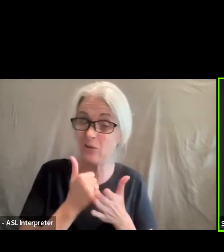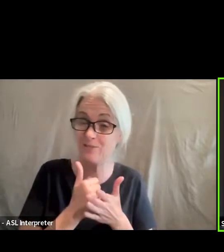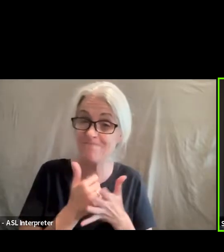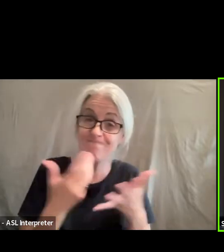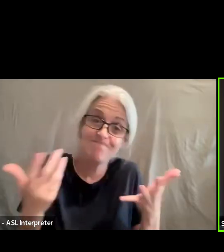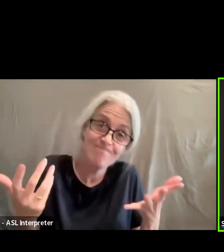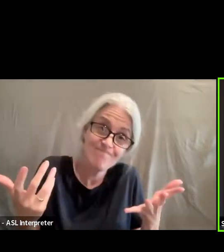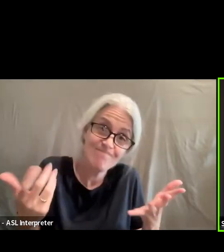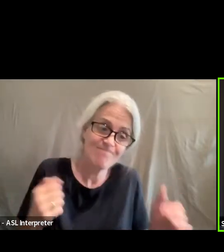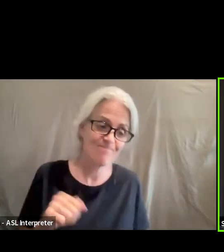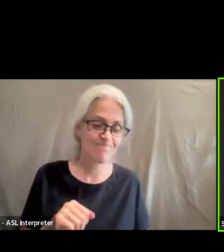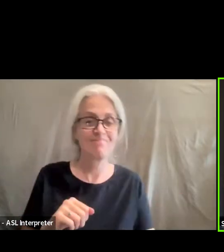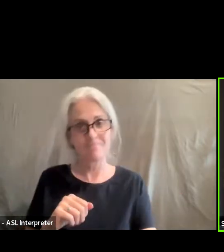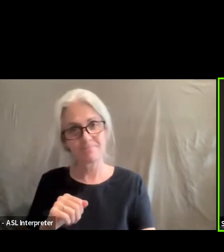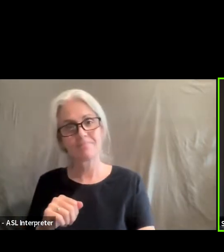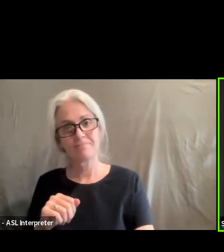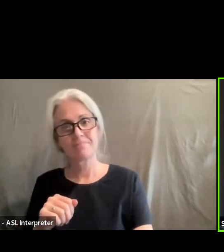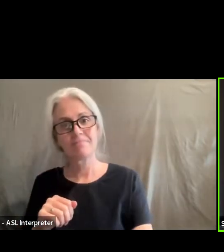So.